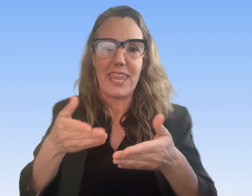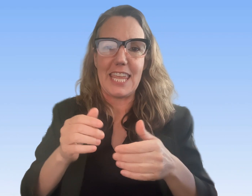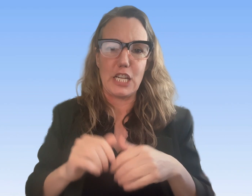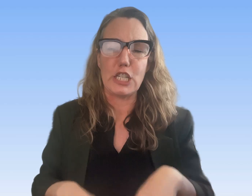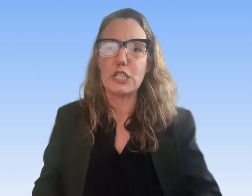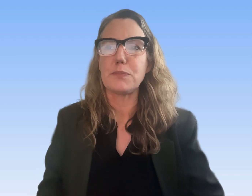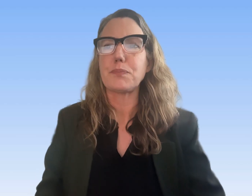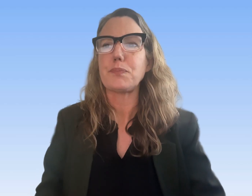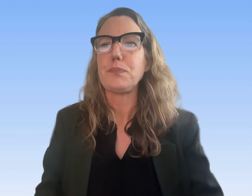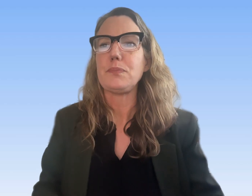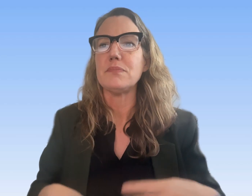there.